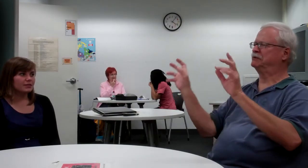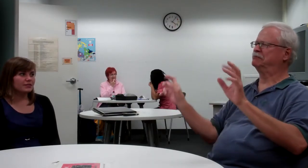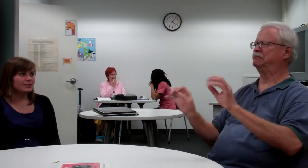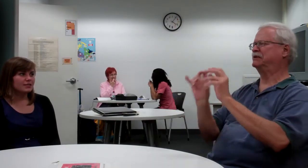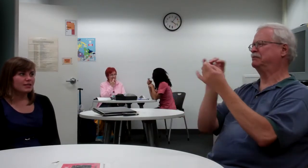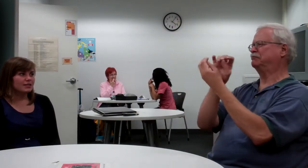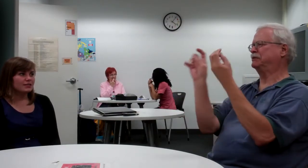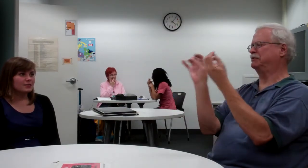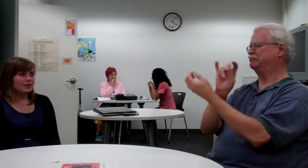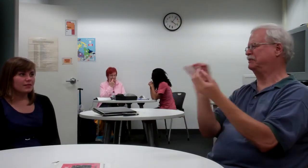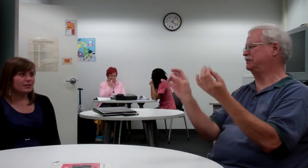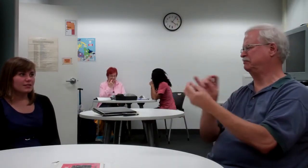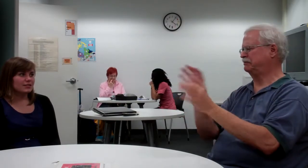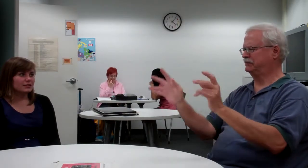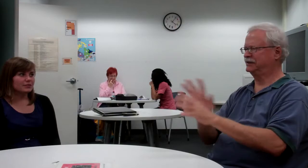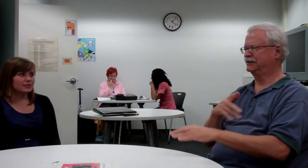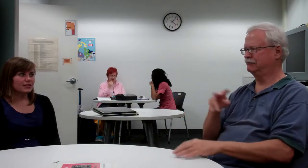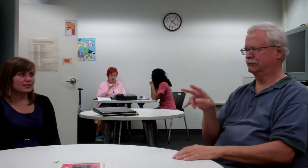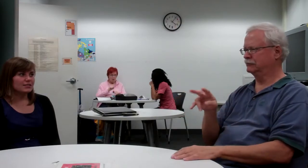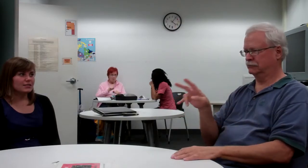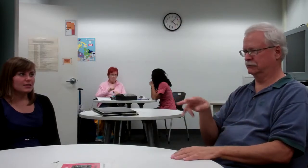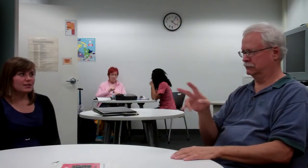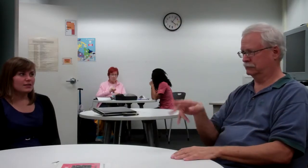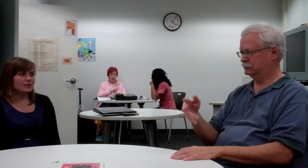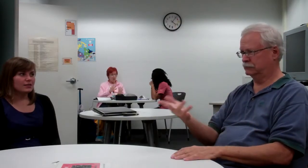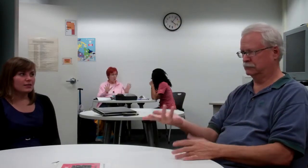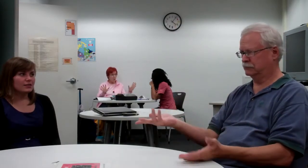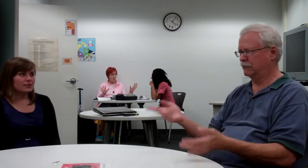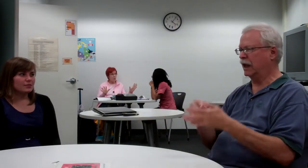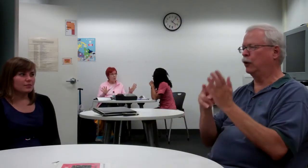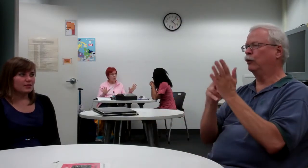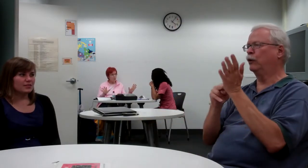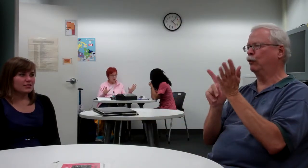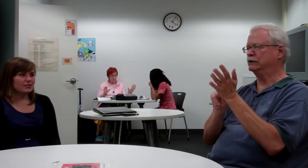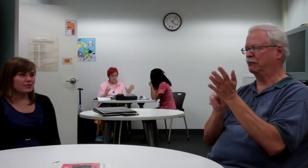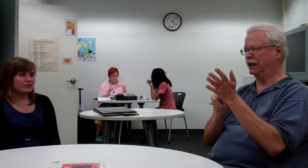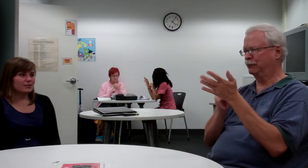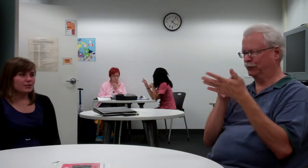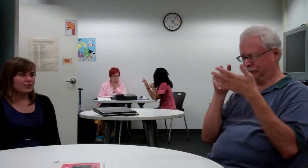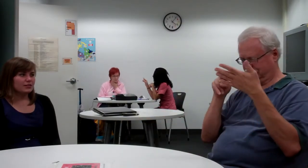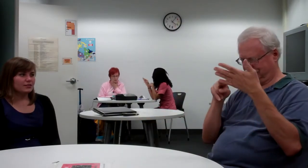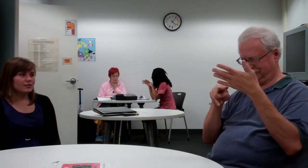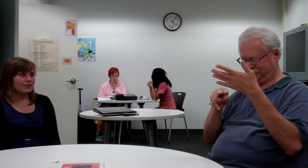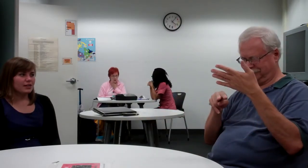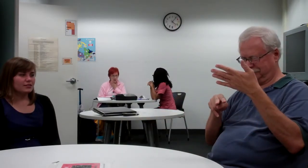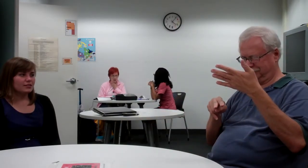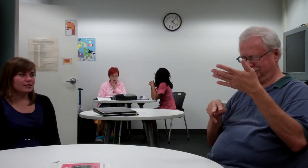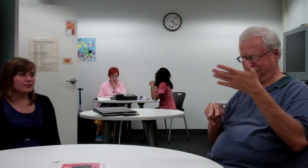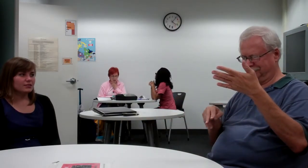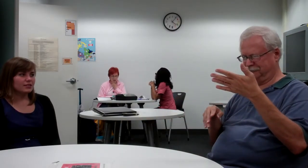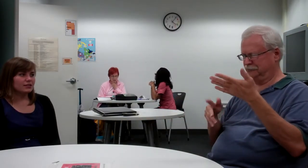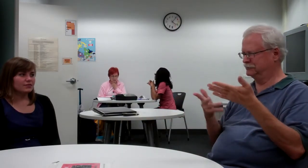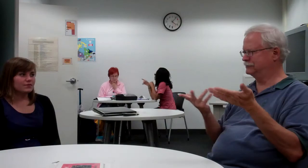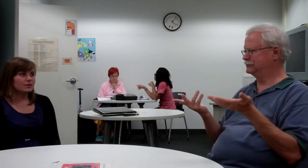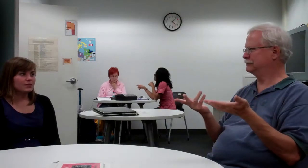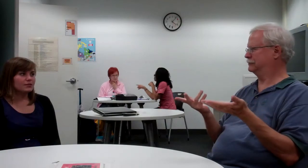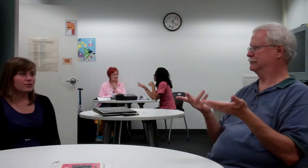words to make everything sound really nice. But it's really, when you're trying to look at it, it's hard to understand. Same with the